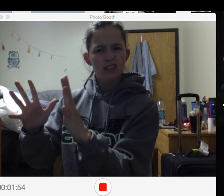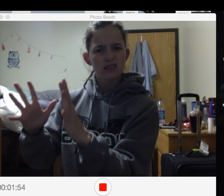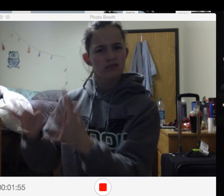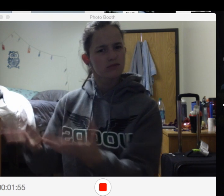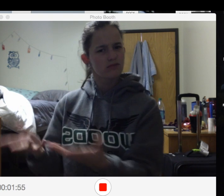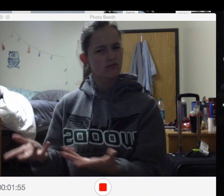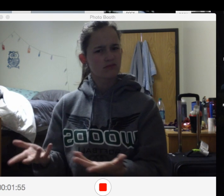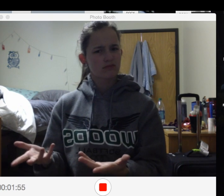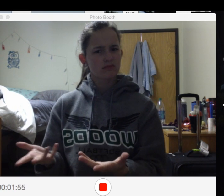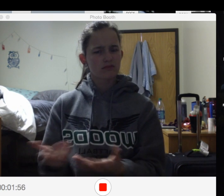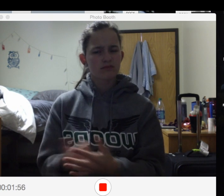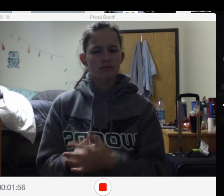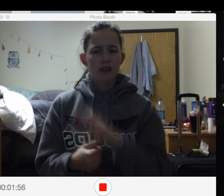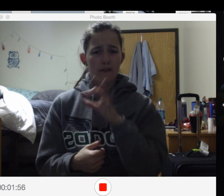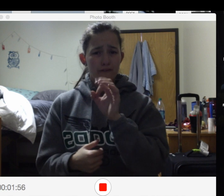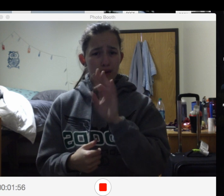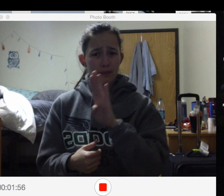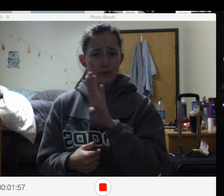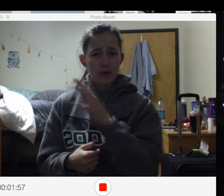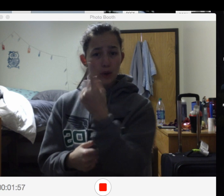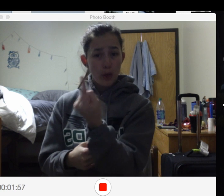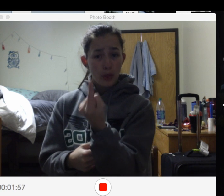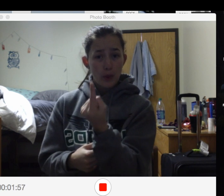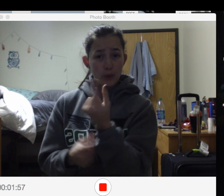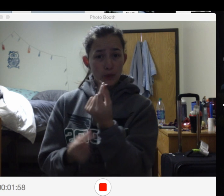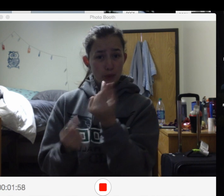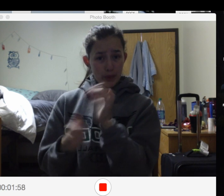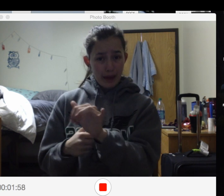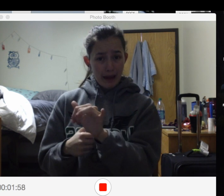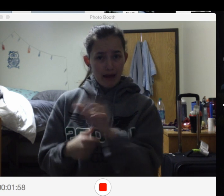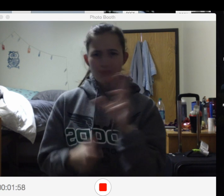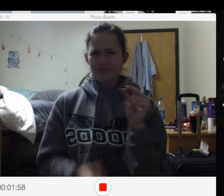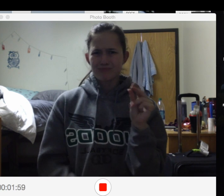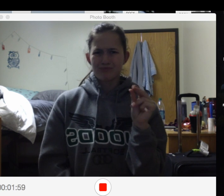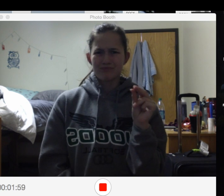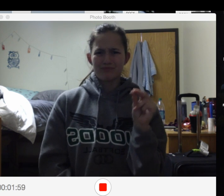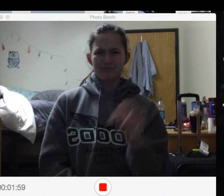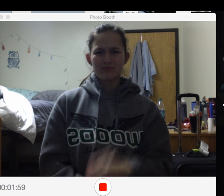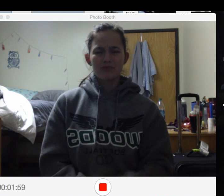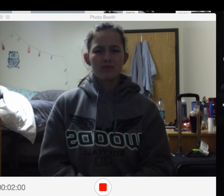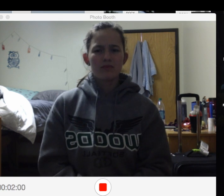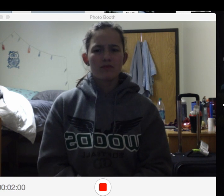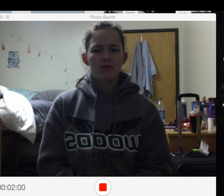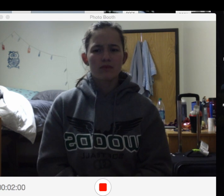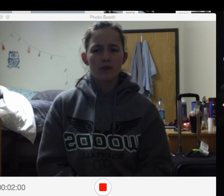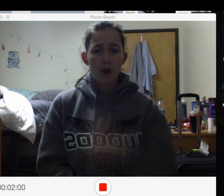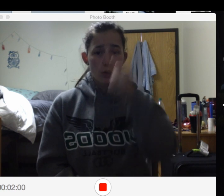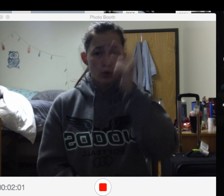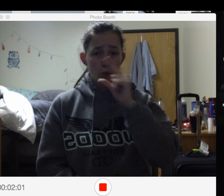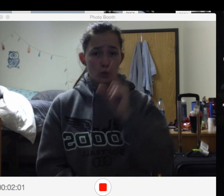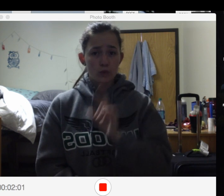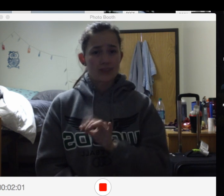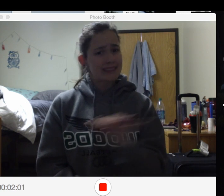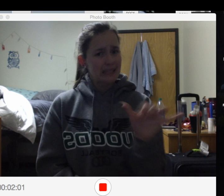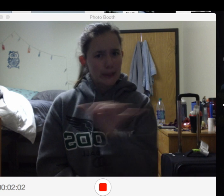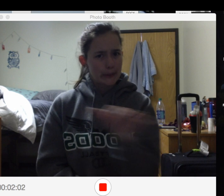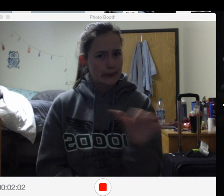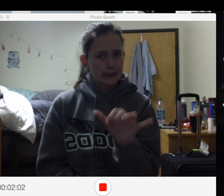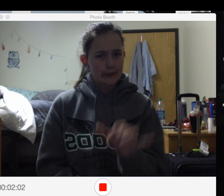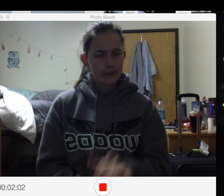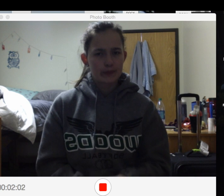So Facebook isn't the only place that's doing this kind of invisible algorithmic editing of the web. Google's doing it